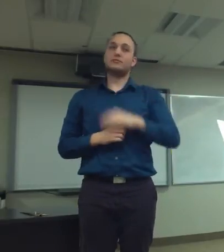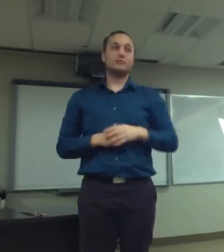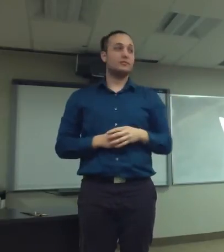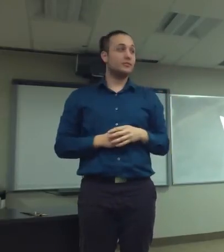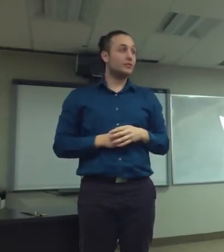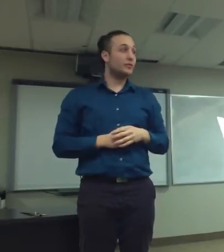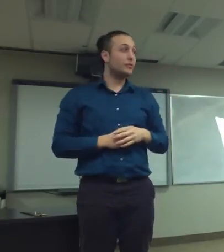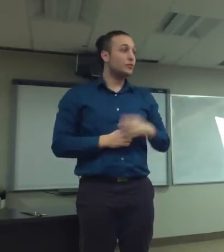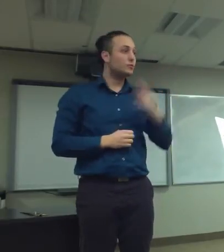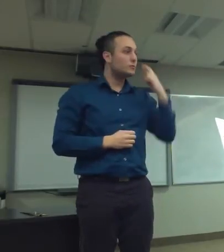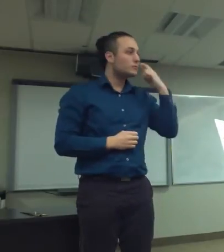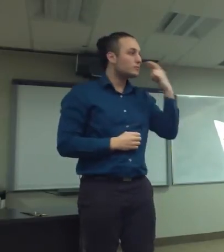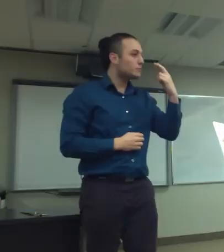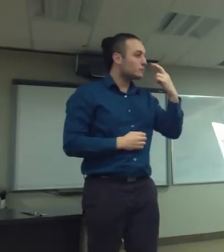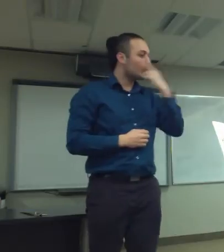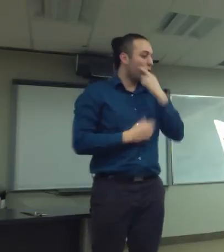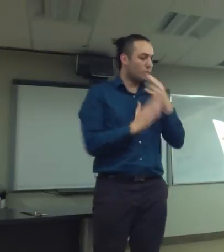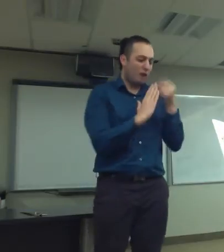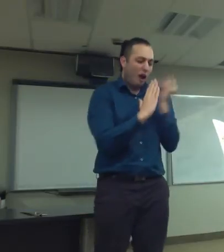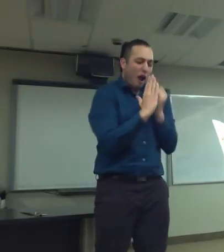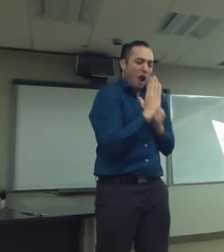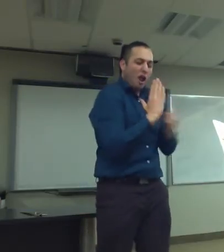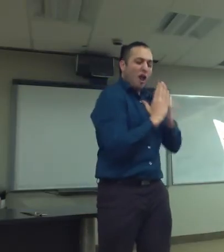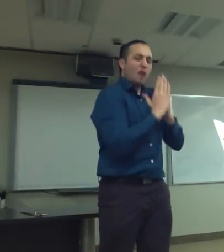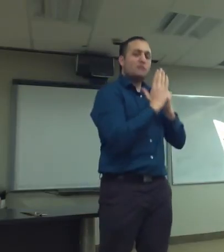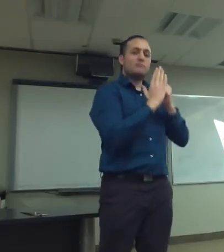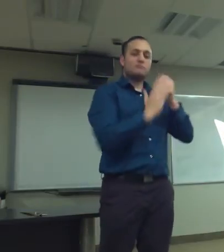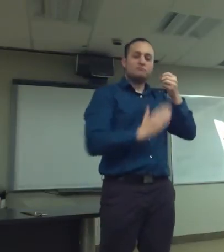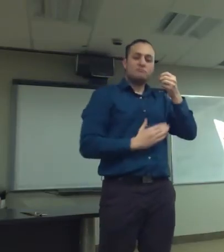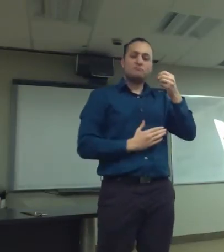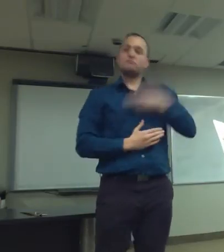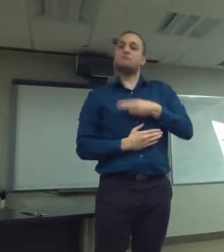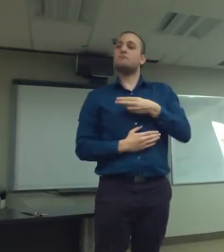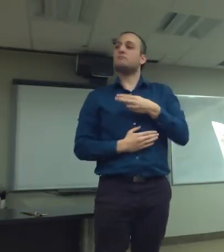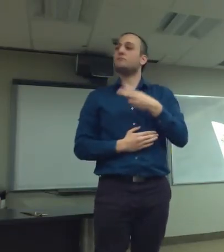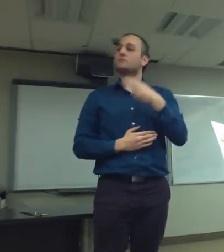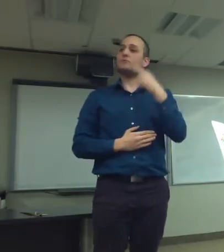She drew roses that looked better than roses.